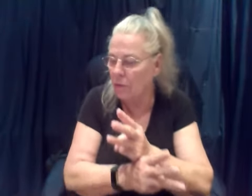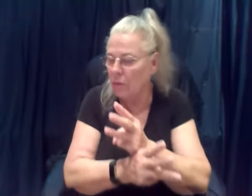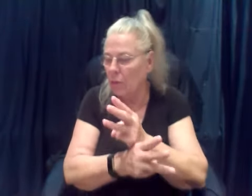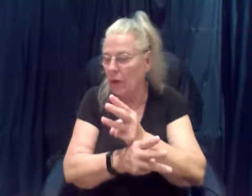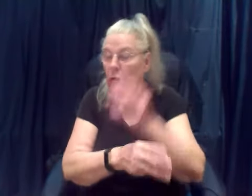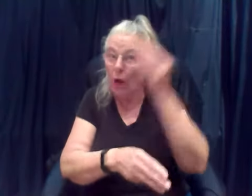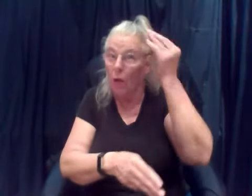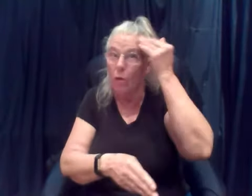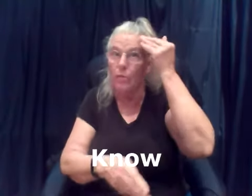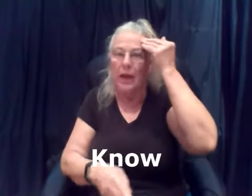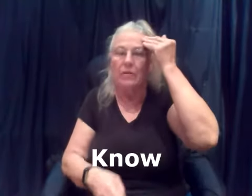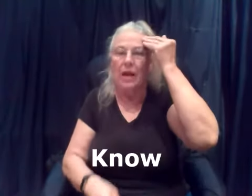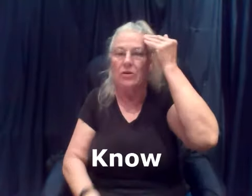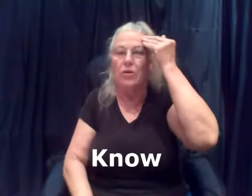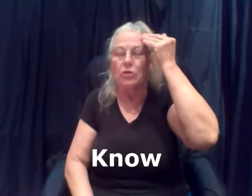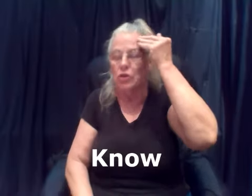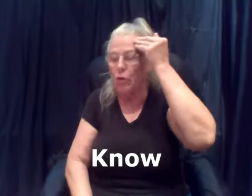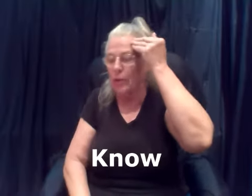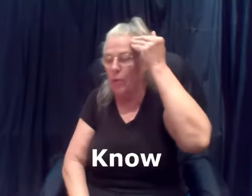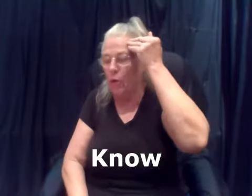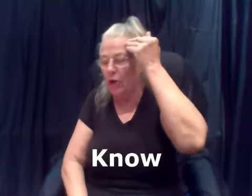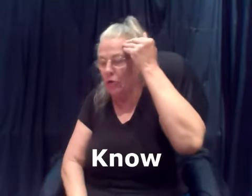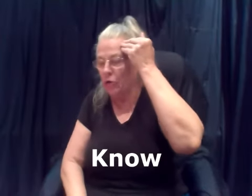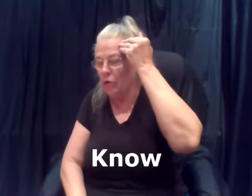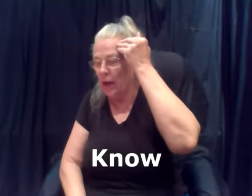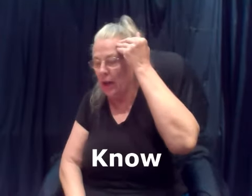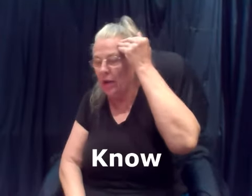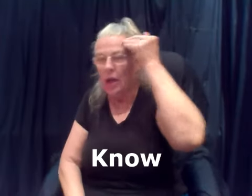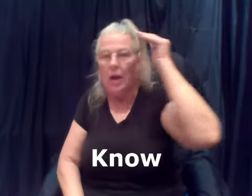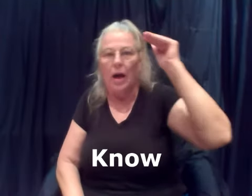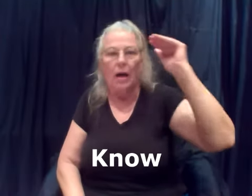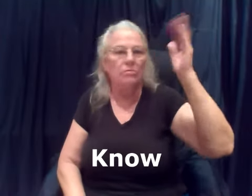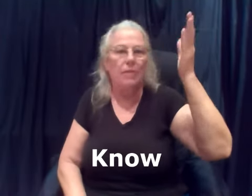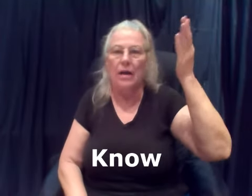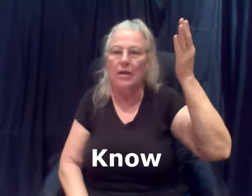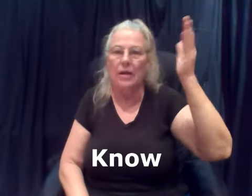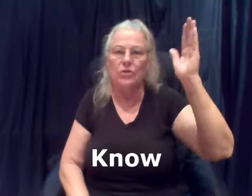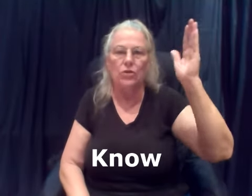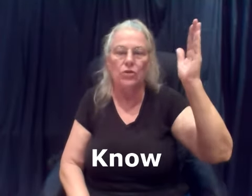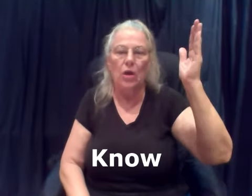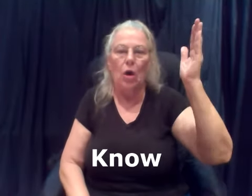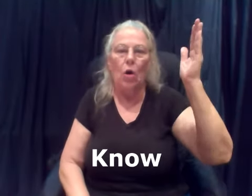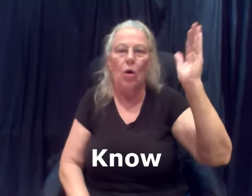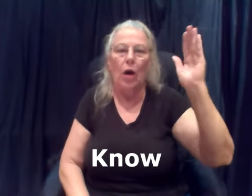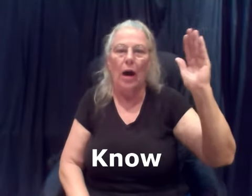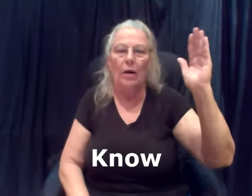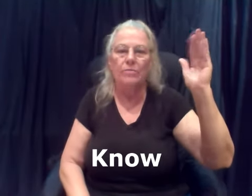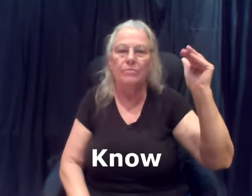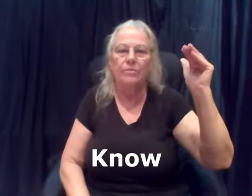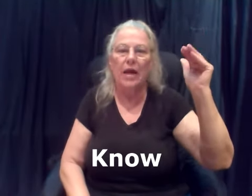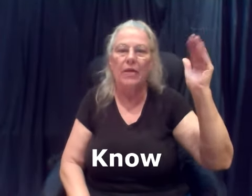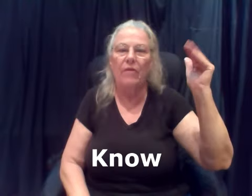Well, no, and that you're just going to be pointing to your head. It's just kind of a